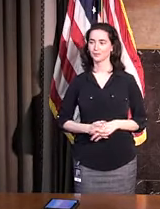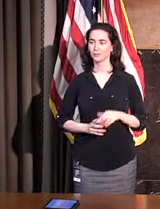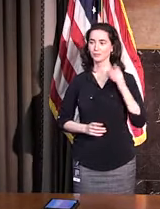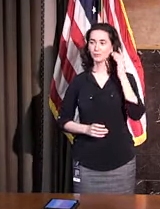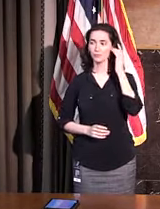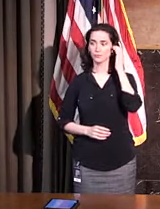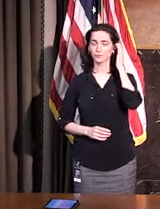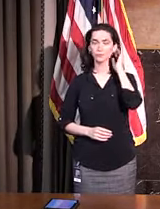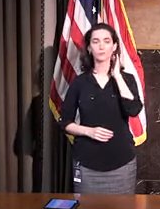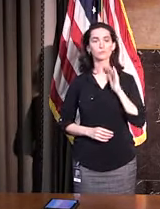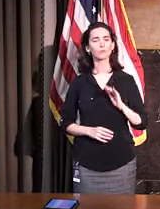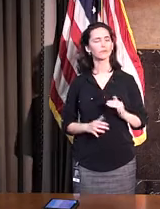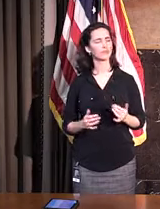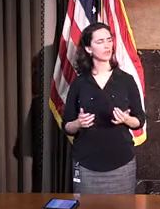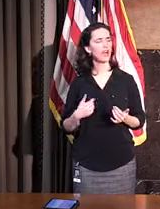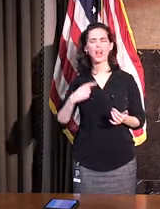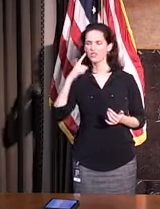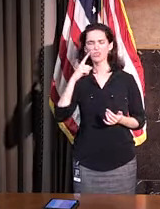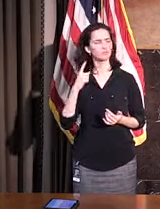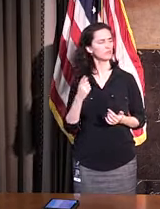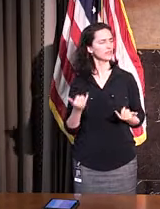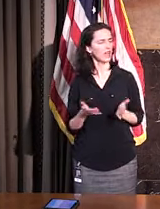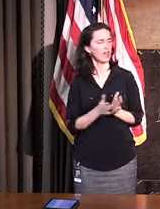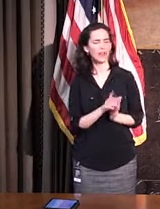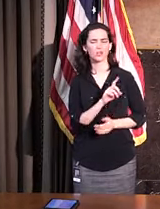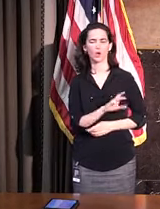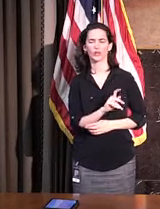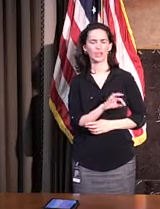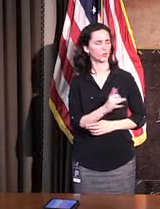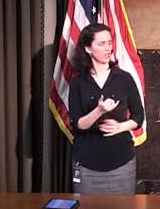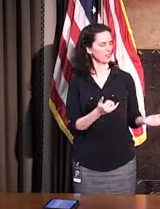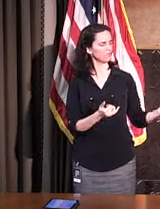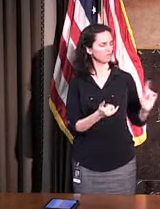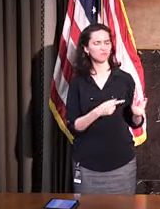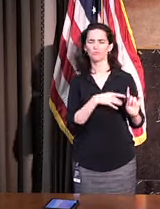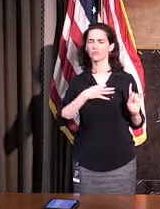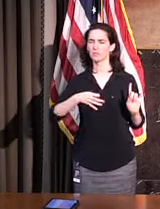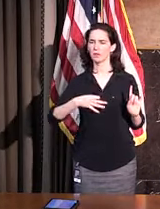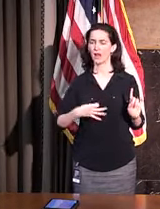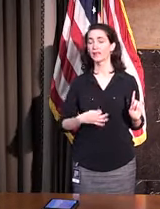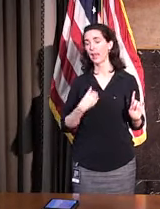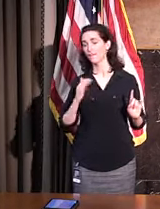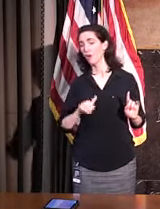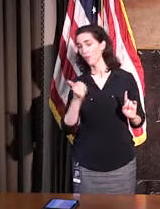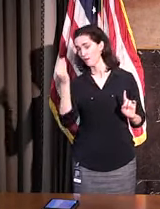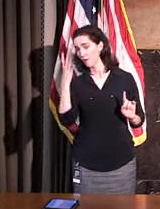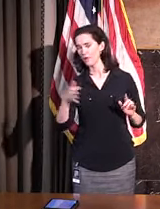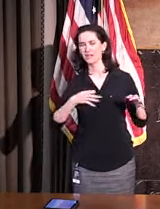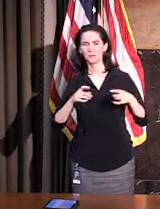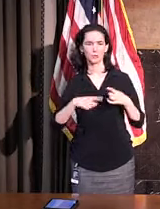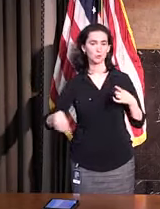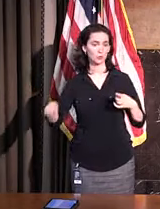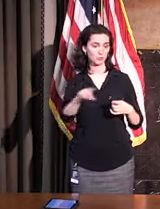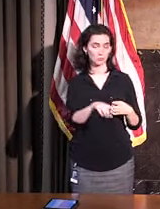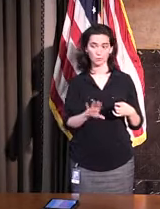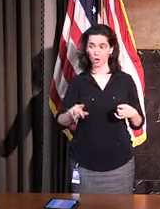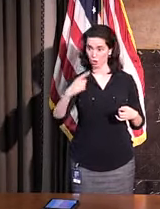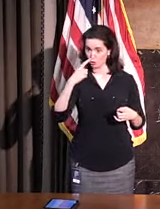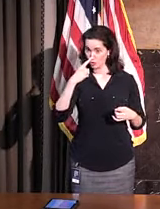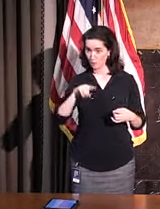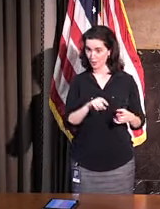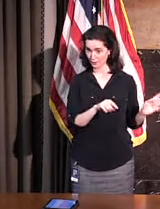And in fact, I think I'm going to ask Dr. Cantor to come up now and go through that and some other information with you. And if you don't mind, while